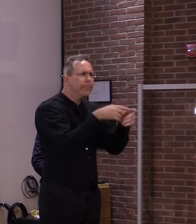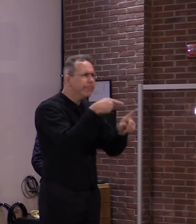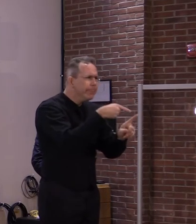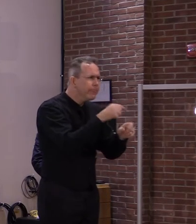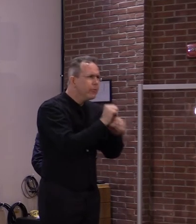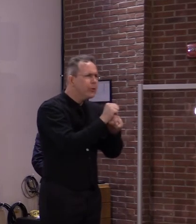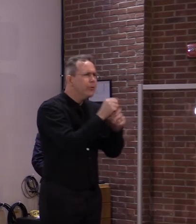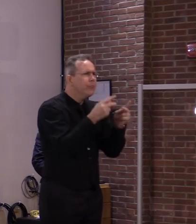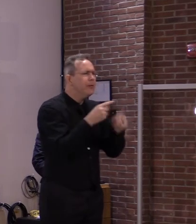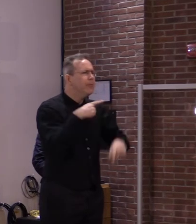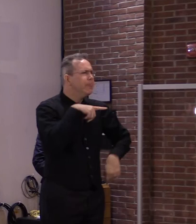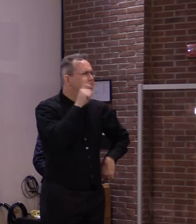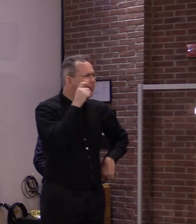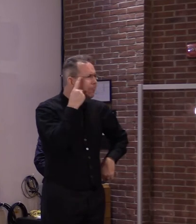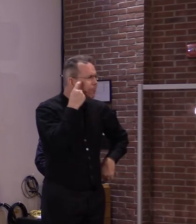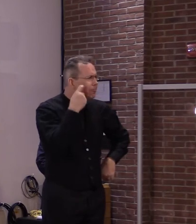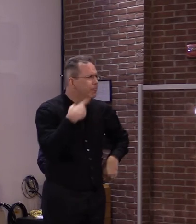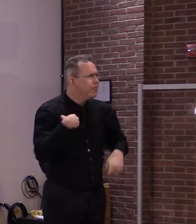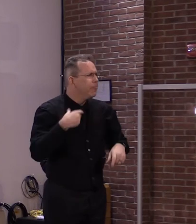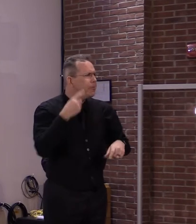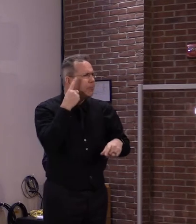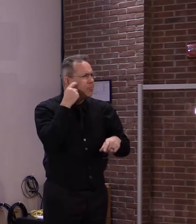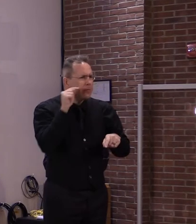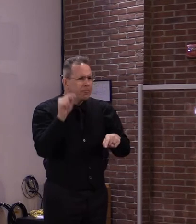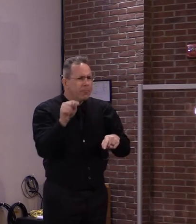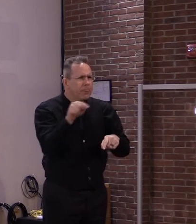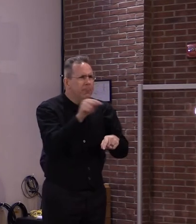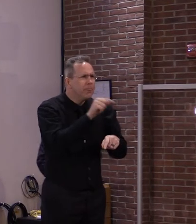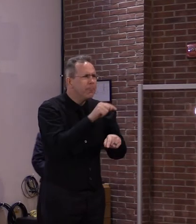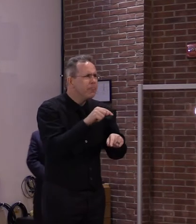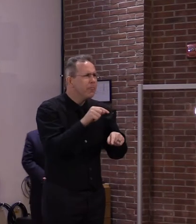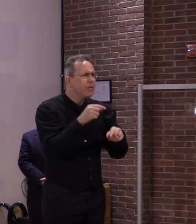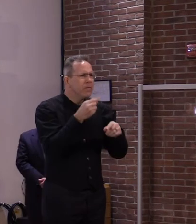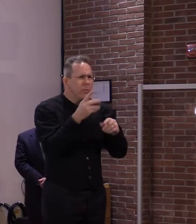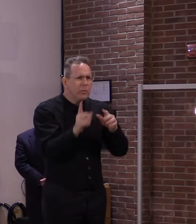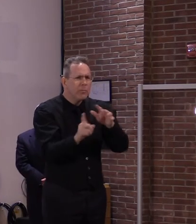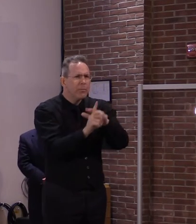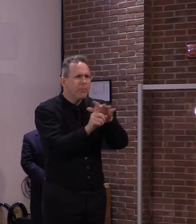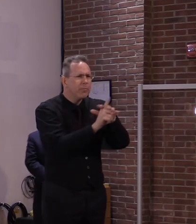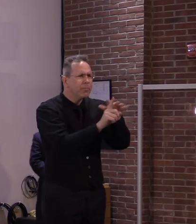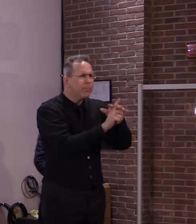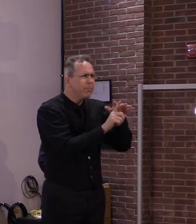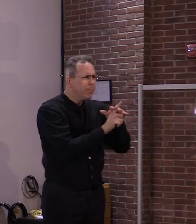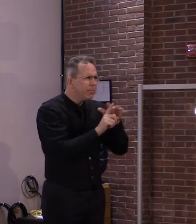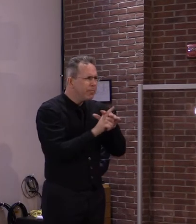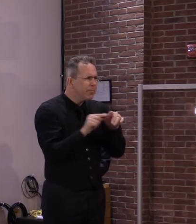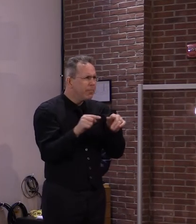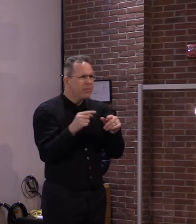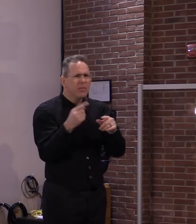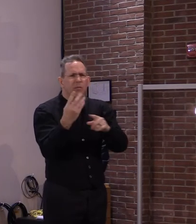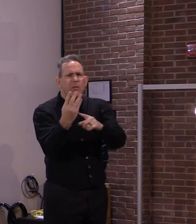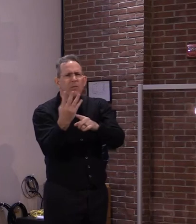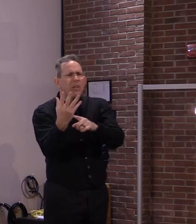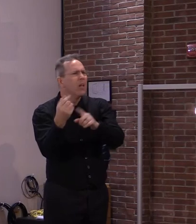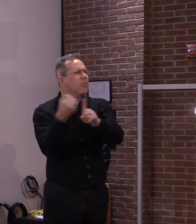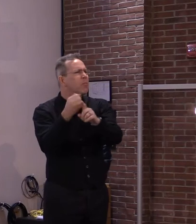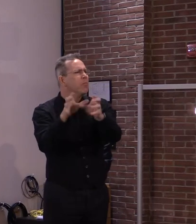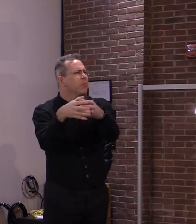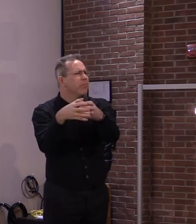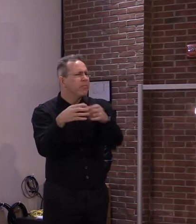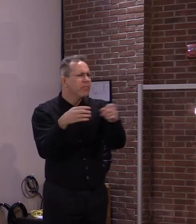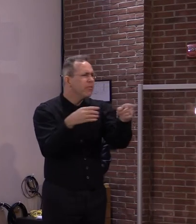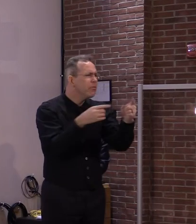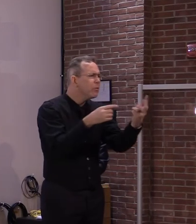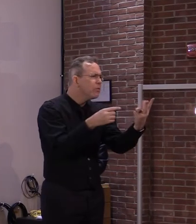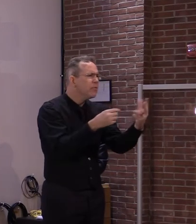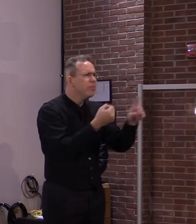had a handful certainly under a half a dozen cases so if they technically fit the definition